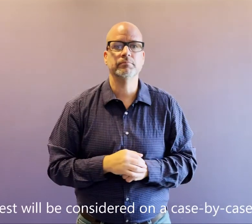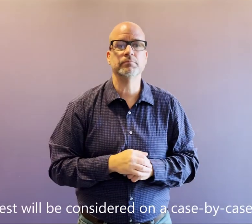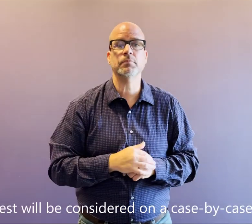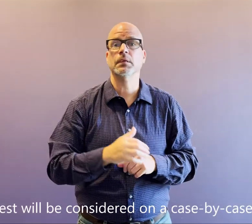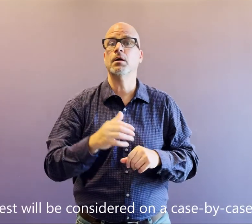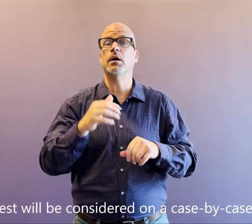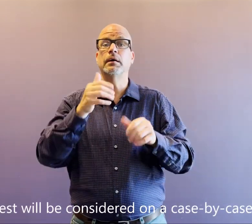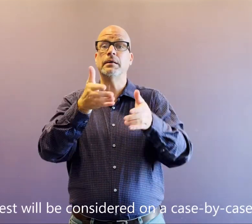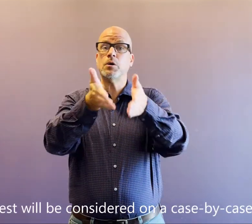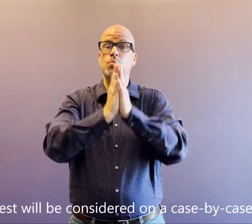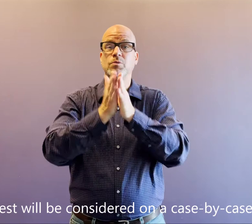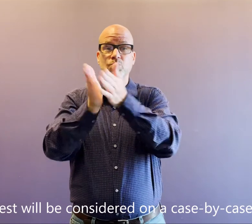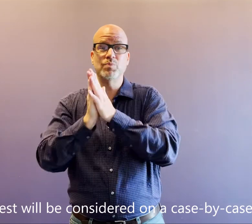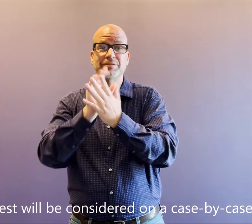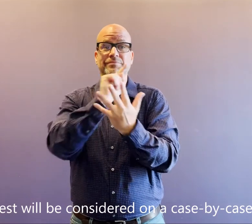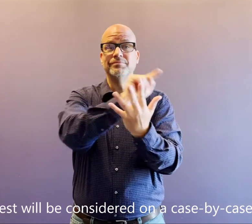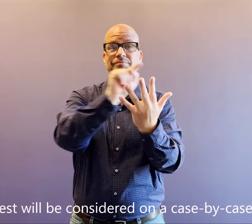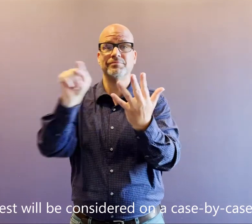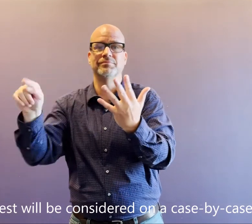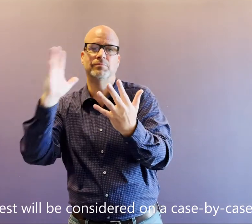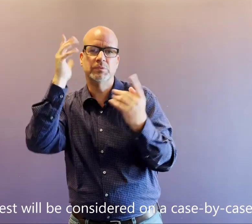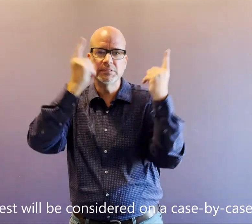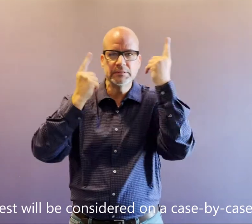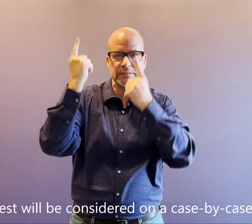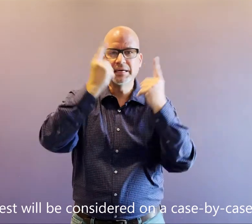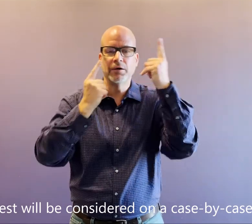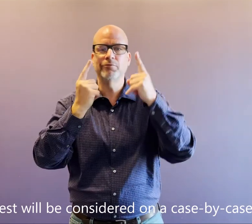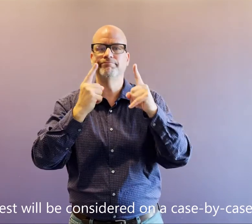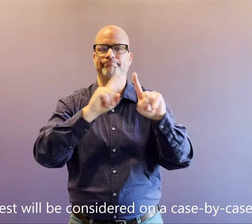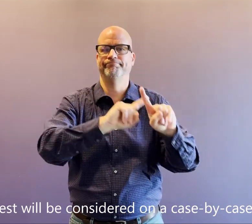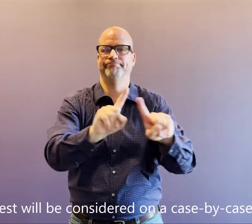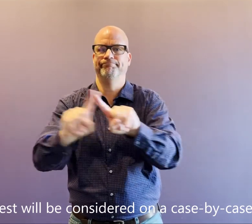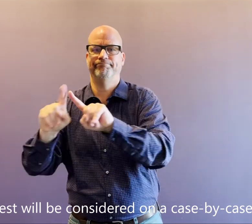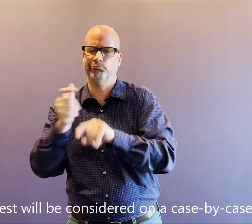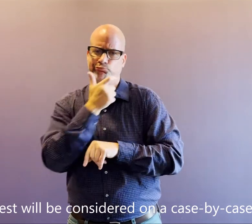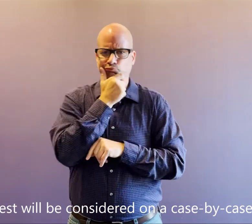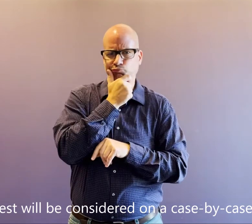Each request will be considered on a case-by-case basis.